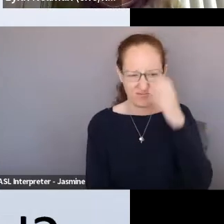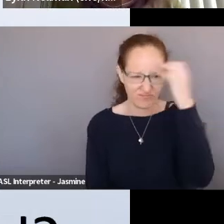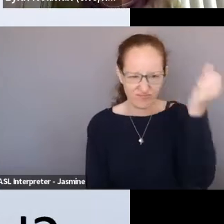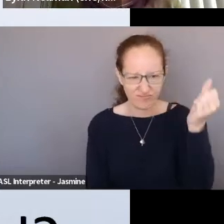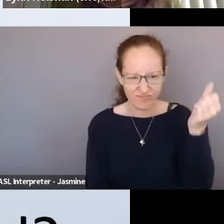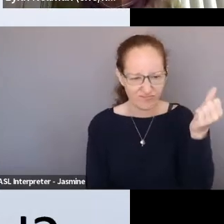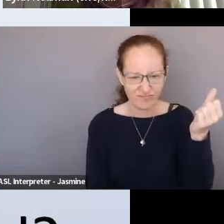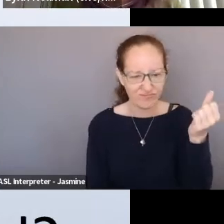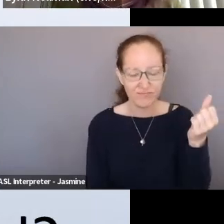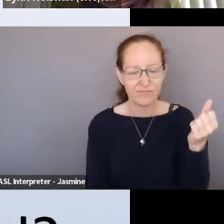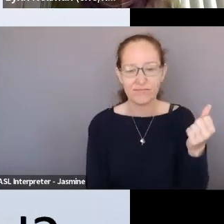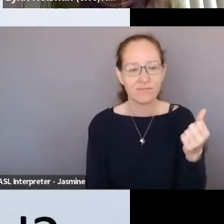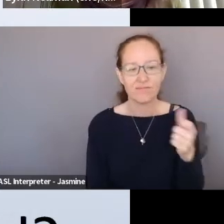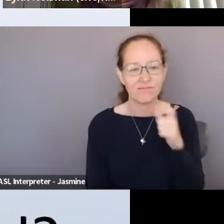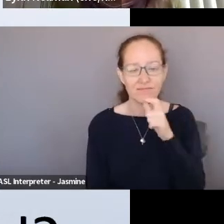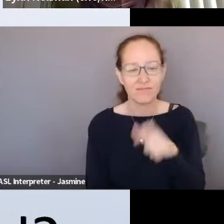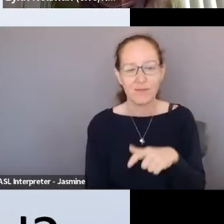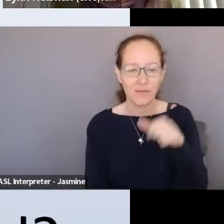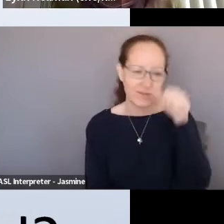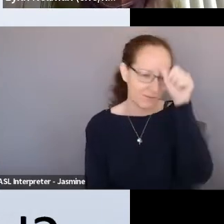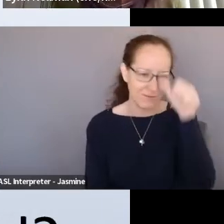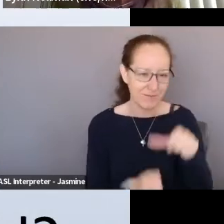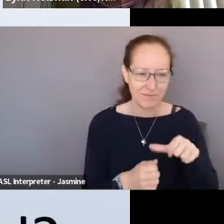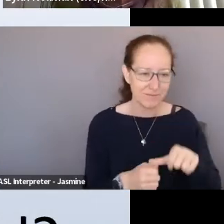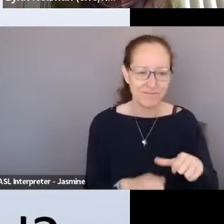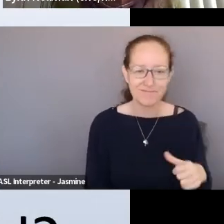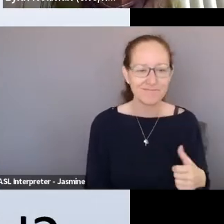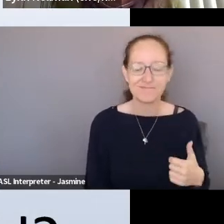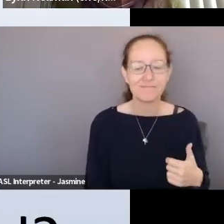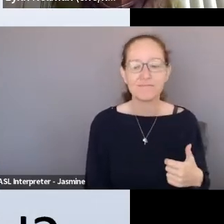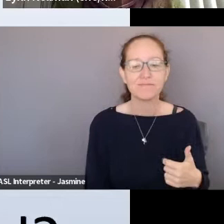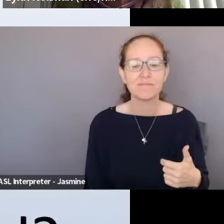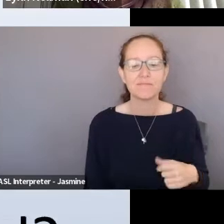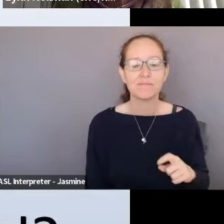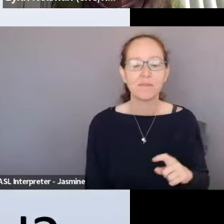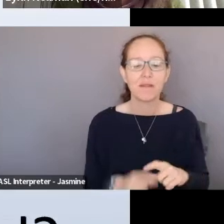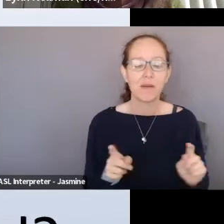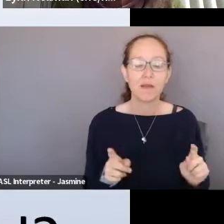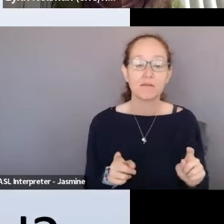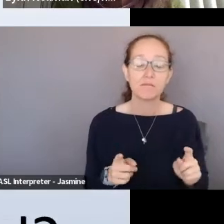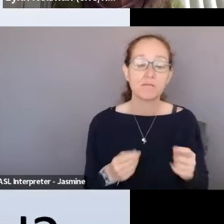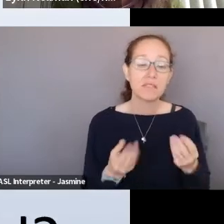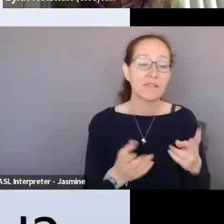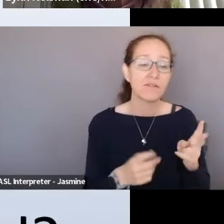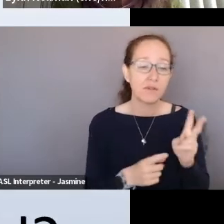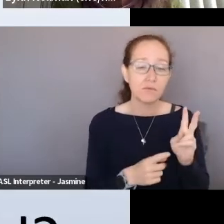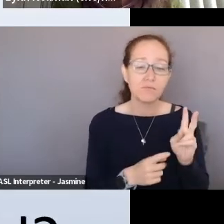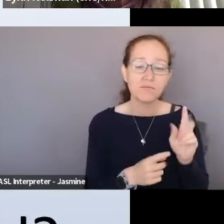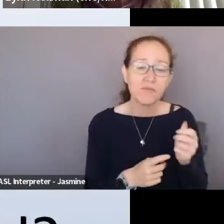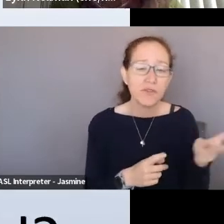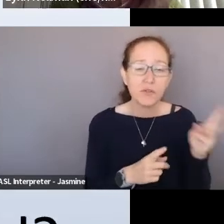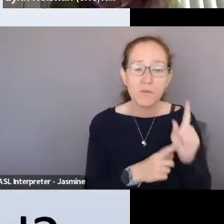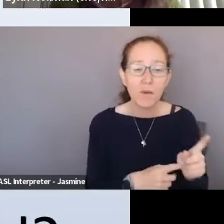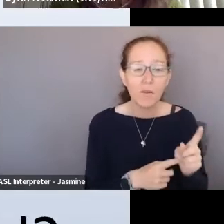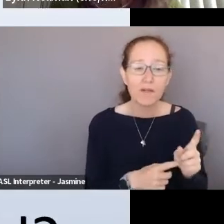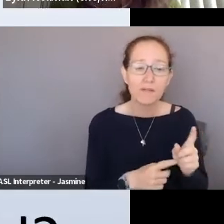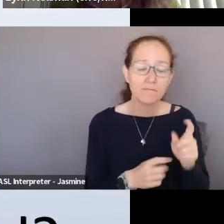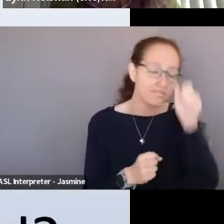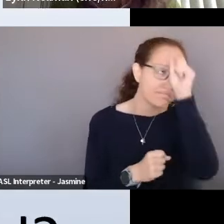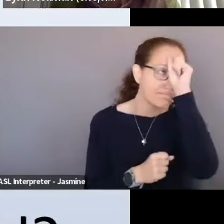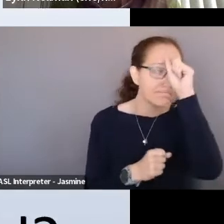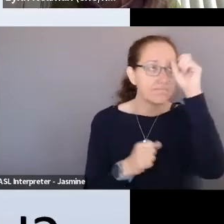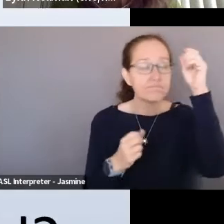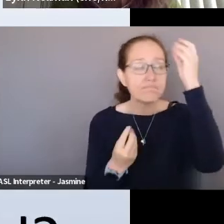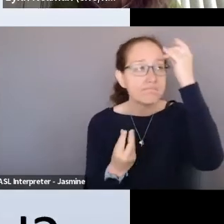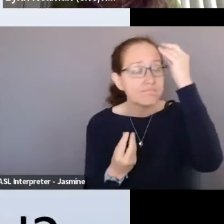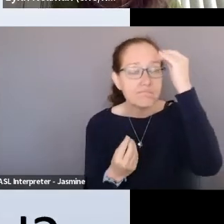or even remember it. But we're going to take a couple of moments to just consider, where do you see environmental justice playing out or not playing out